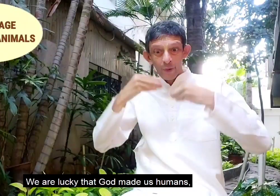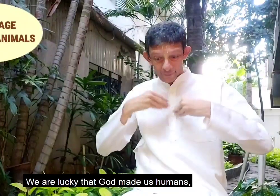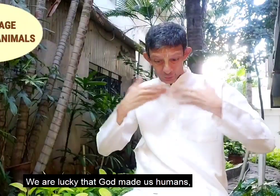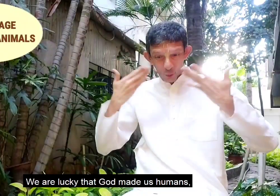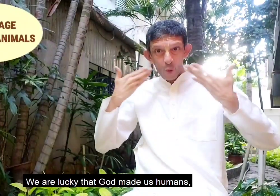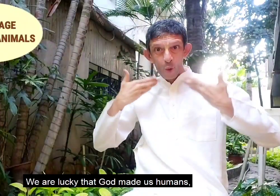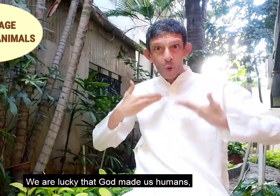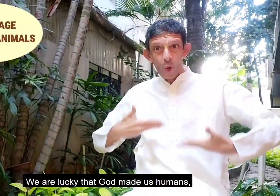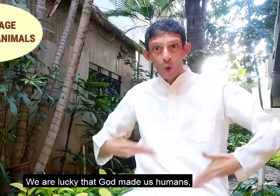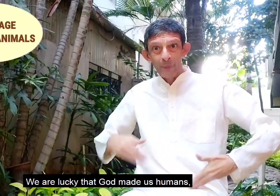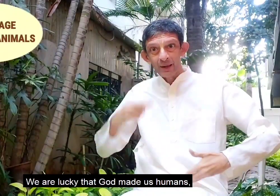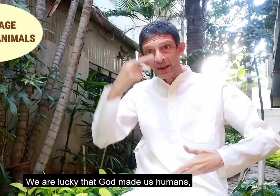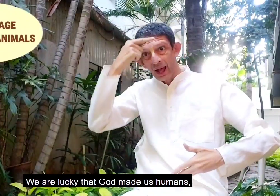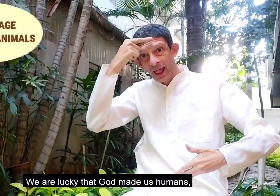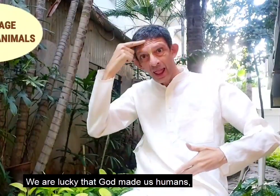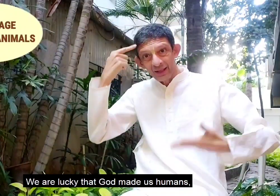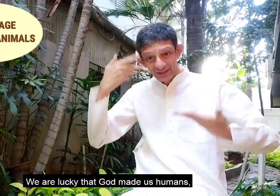We are lucky that God made us humans.